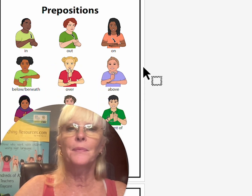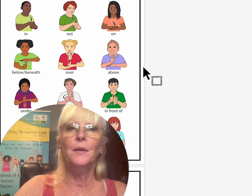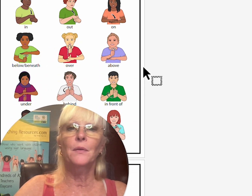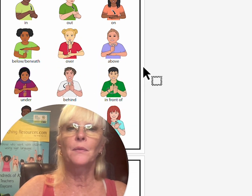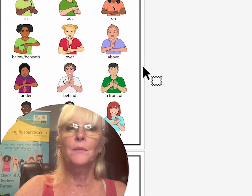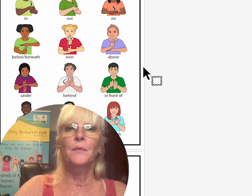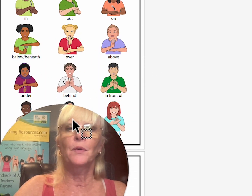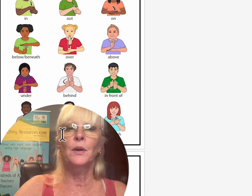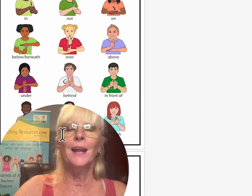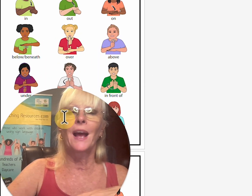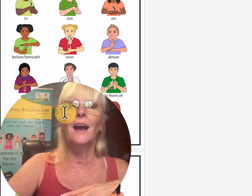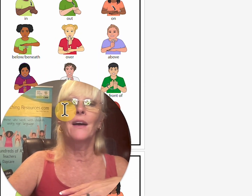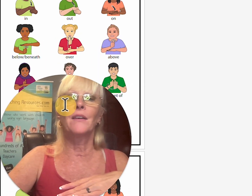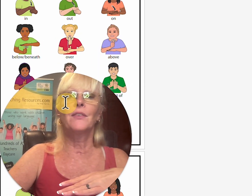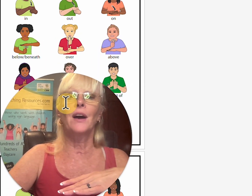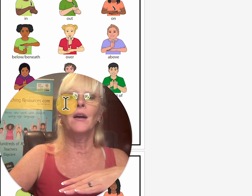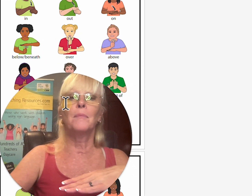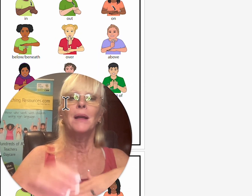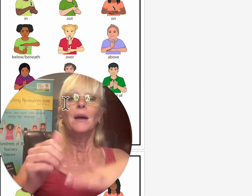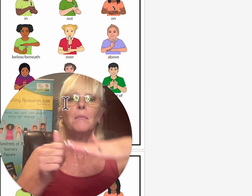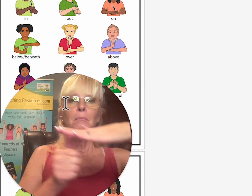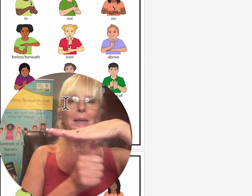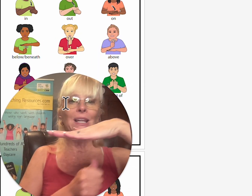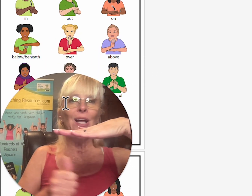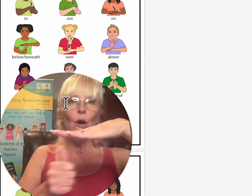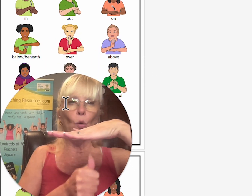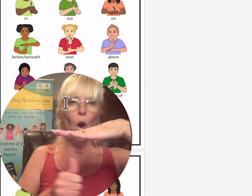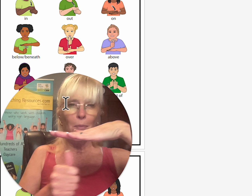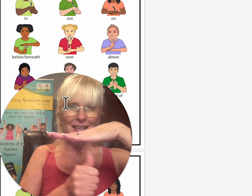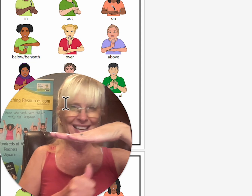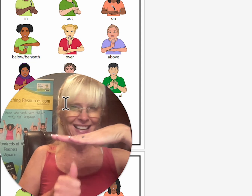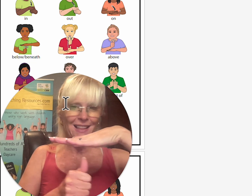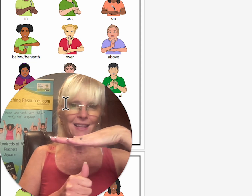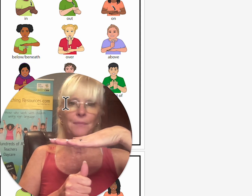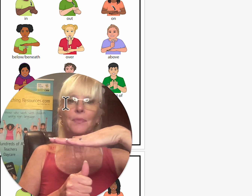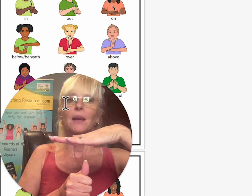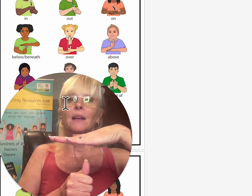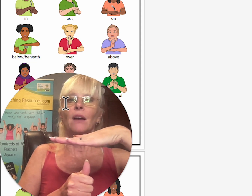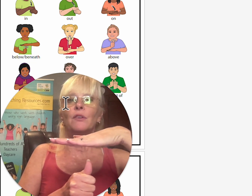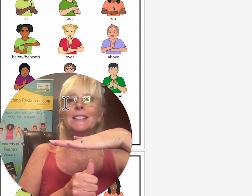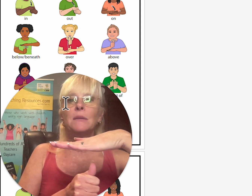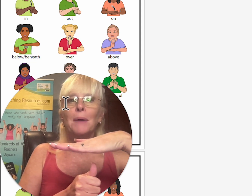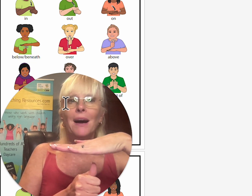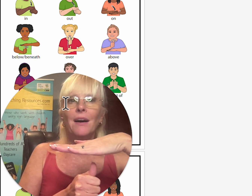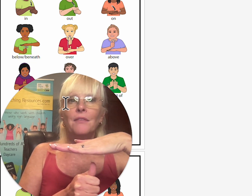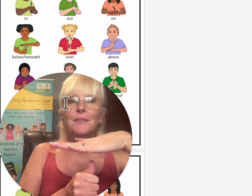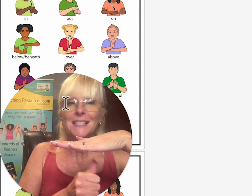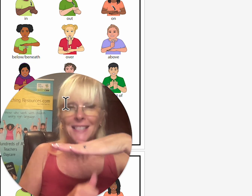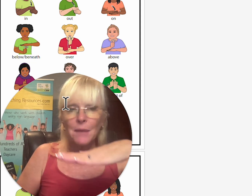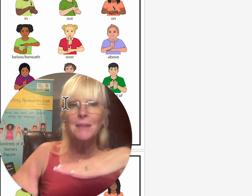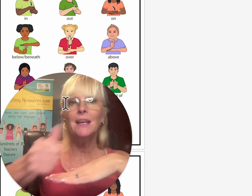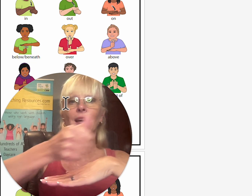up, we're going to have below or beneath. Now